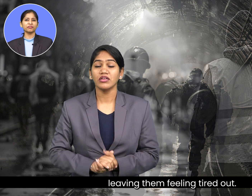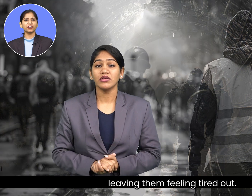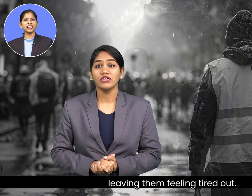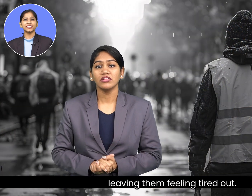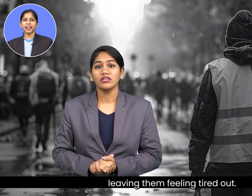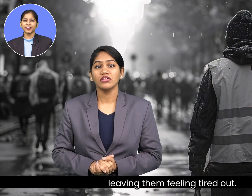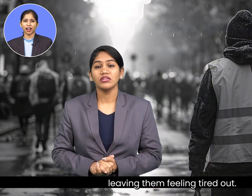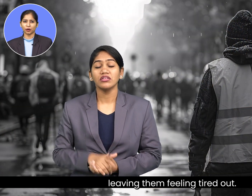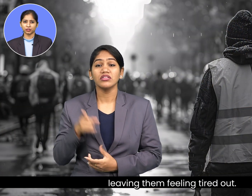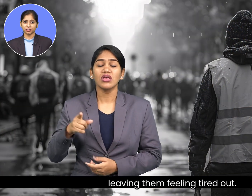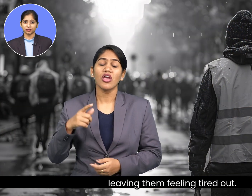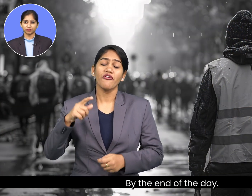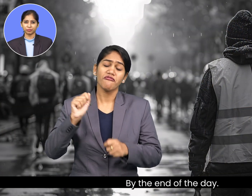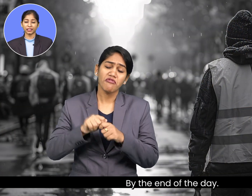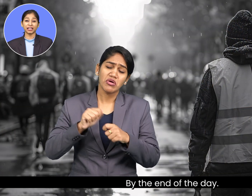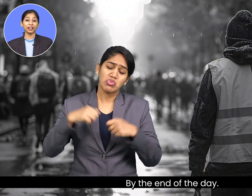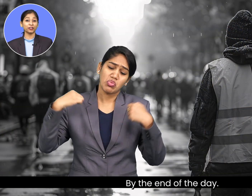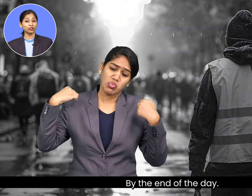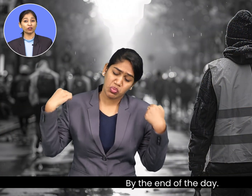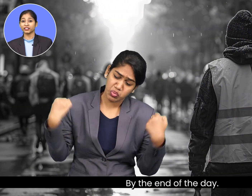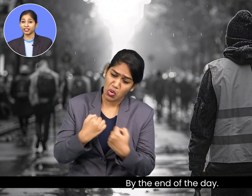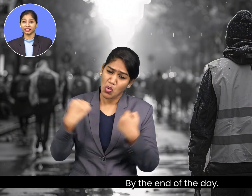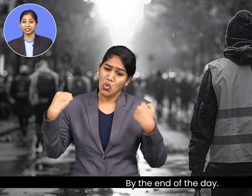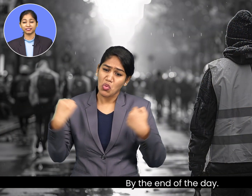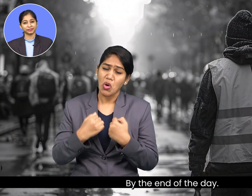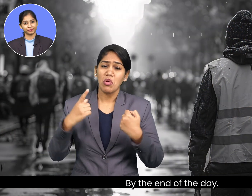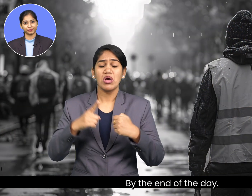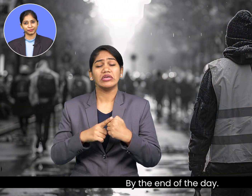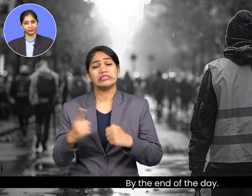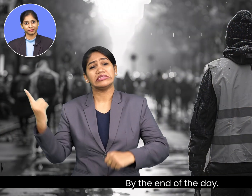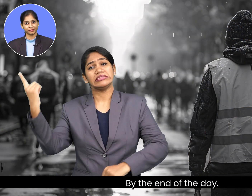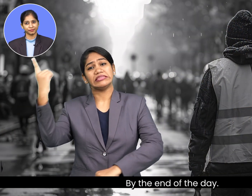leaving them feeling tired out by the end of the day.